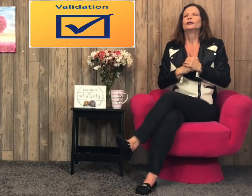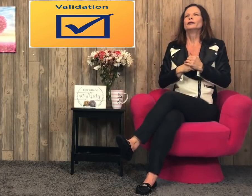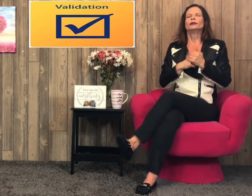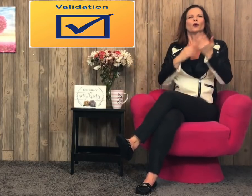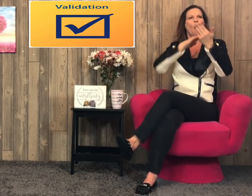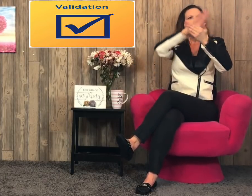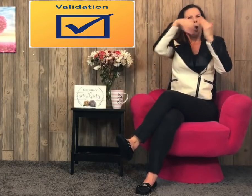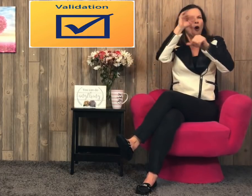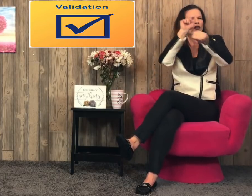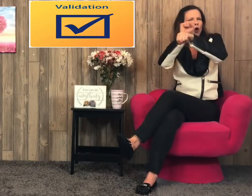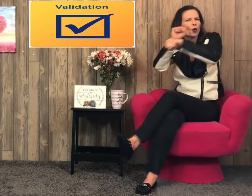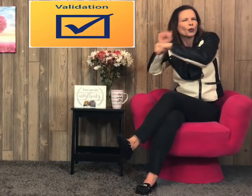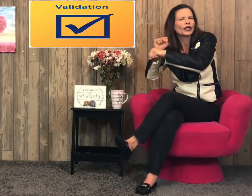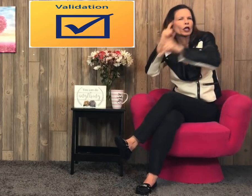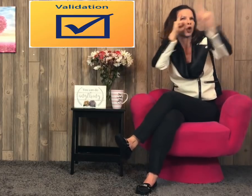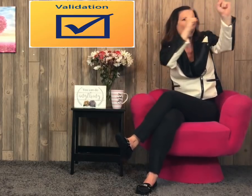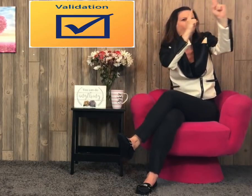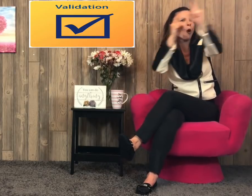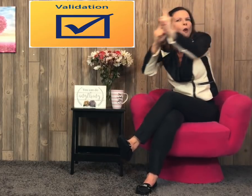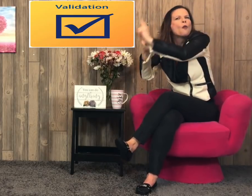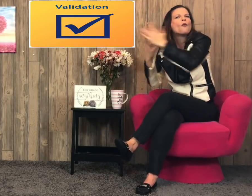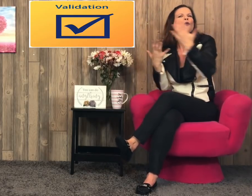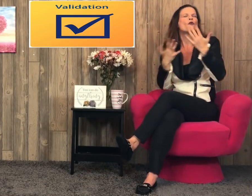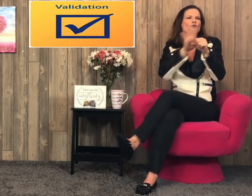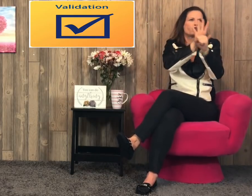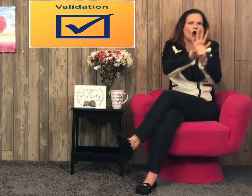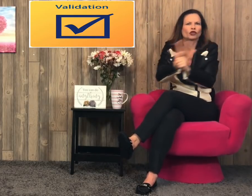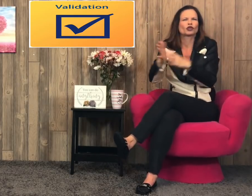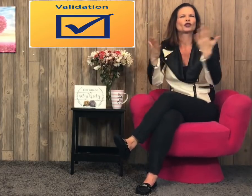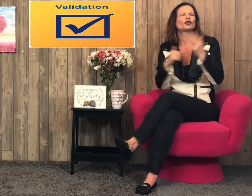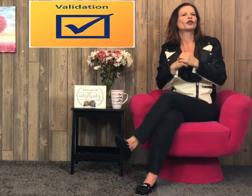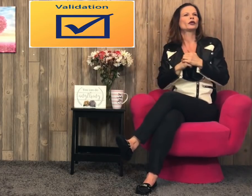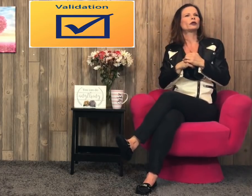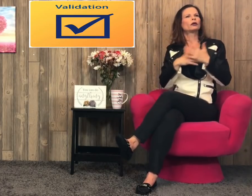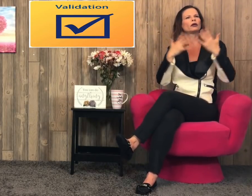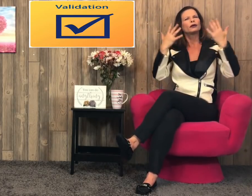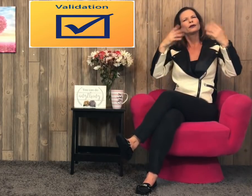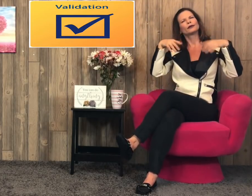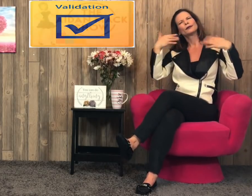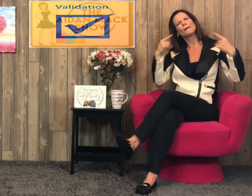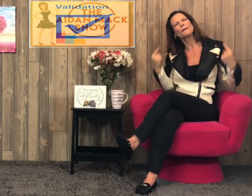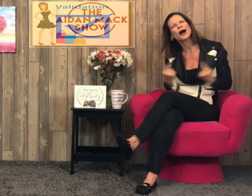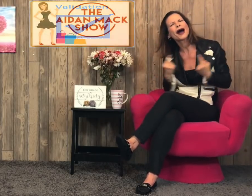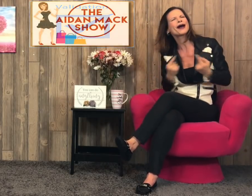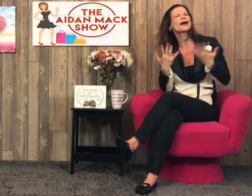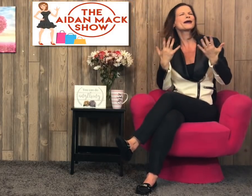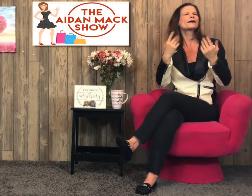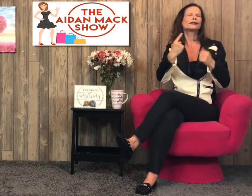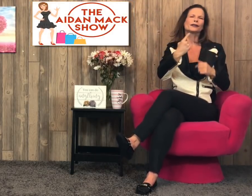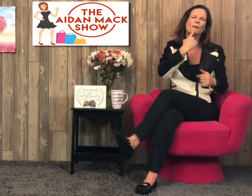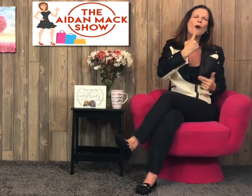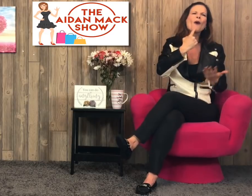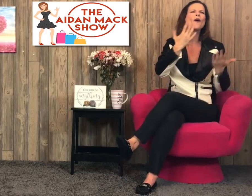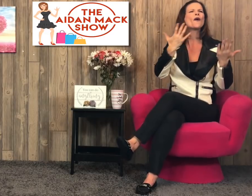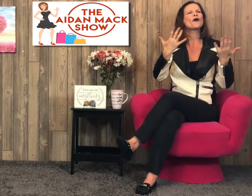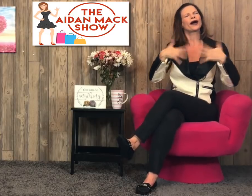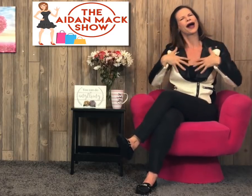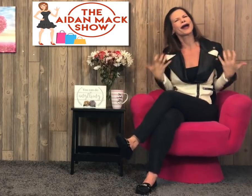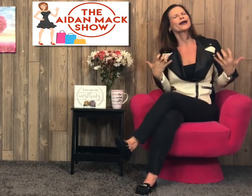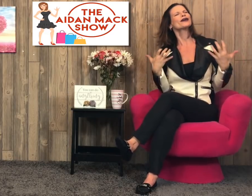Relationships take a lot of hard work. Successes, goals, stress, pain, disappointments,